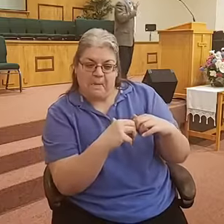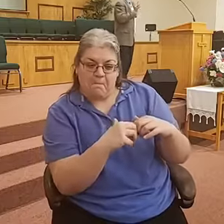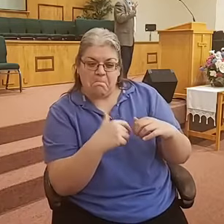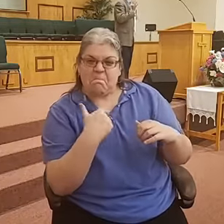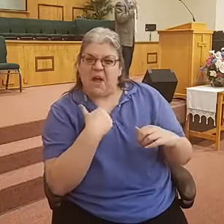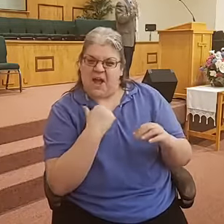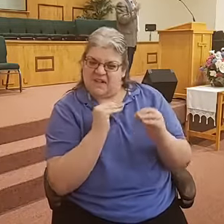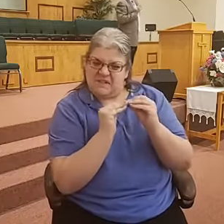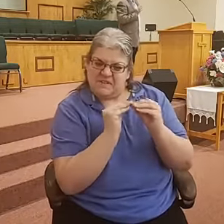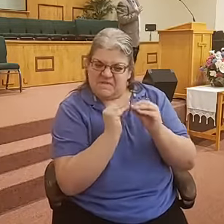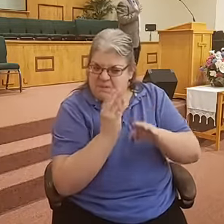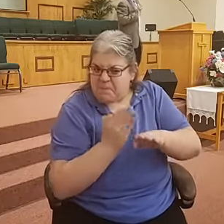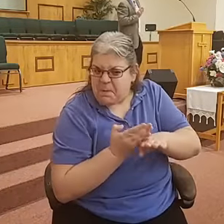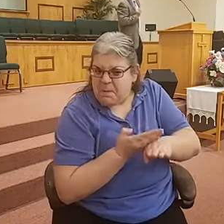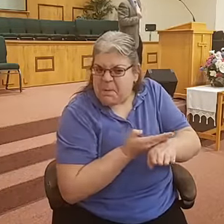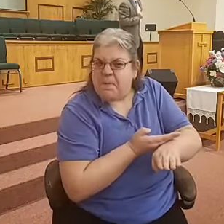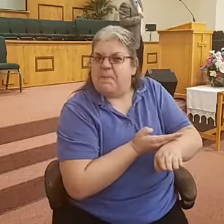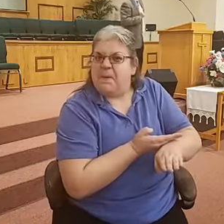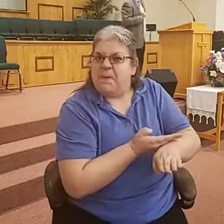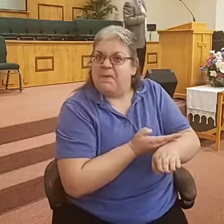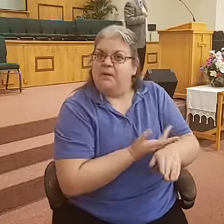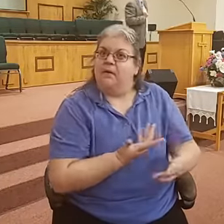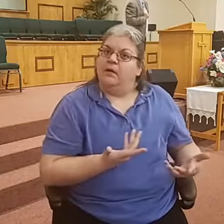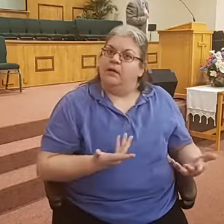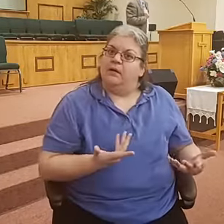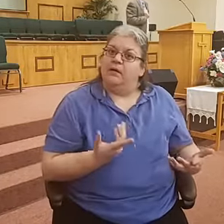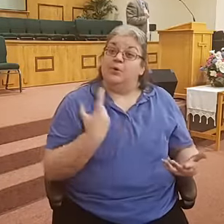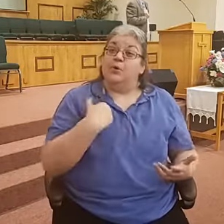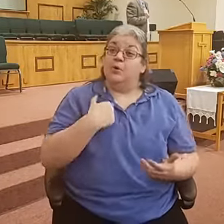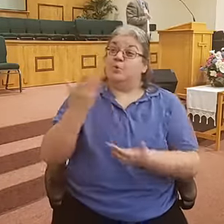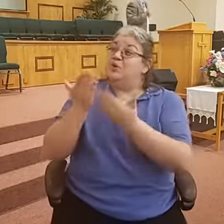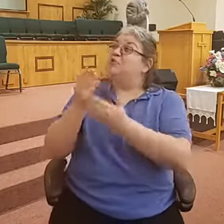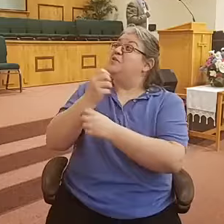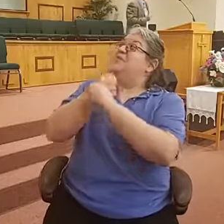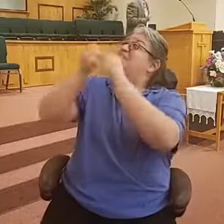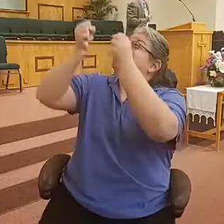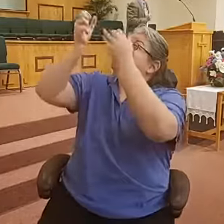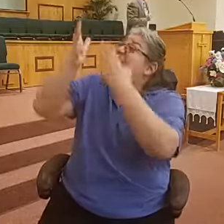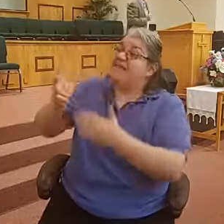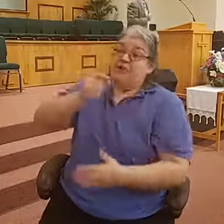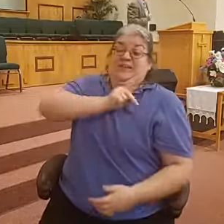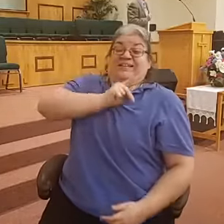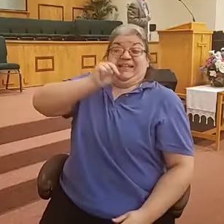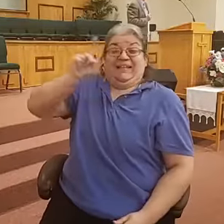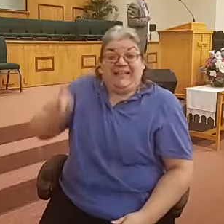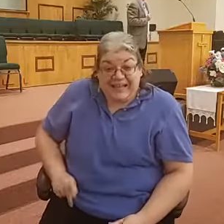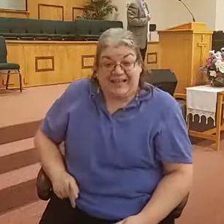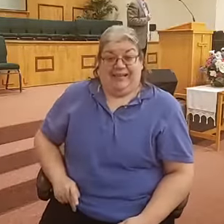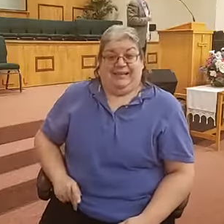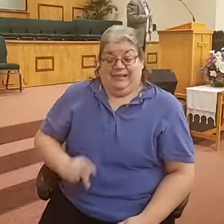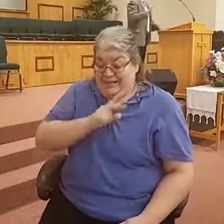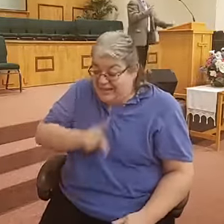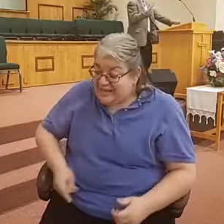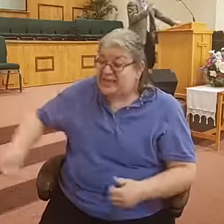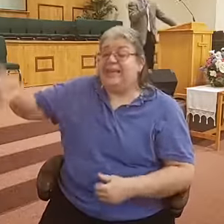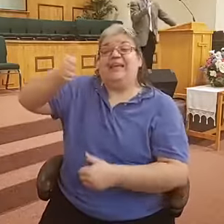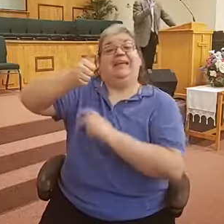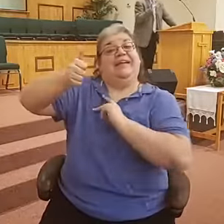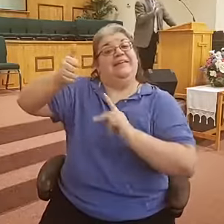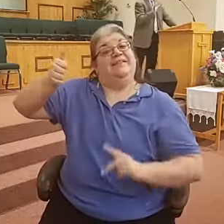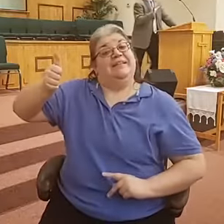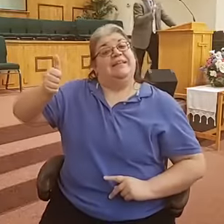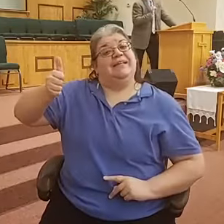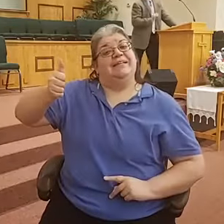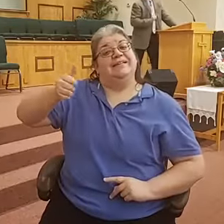We serve a Savior who's a king. He is the King of Kings. And ladies and gentlemen,